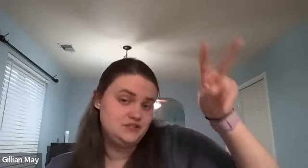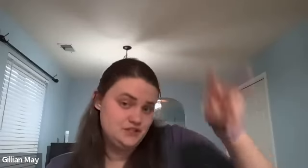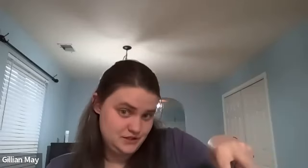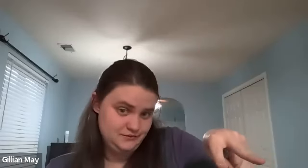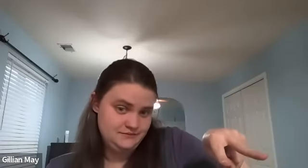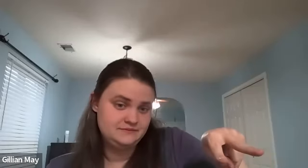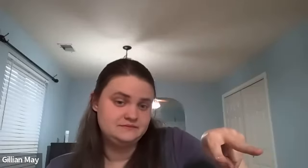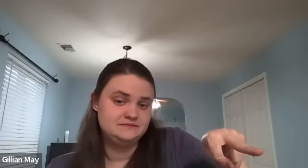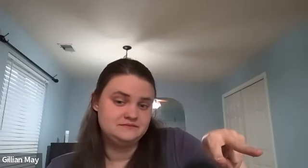22,